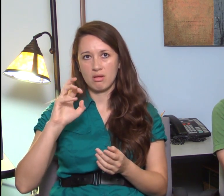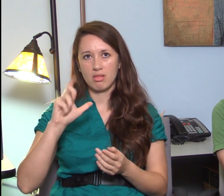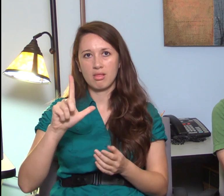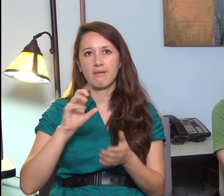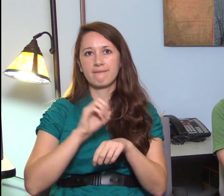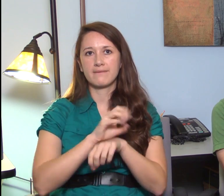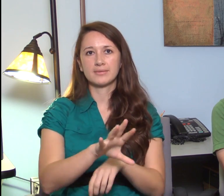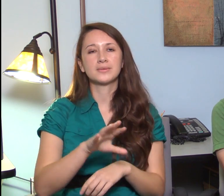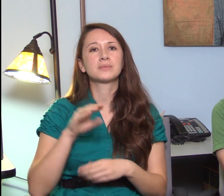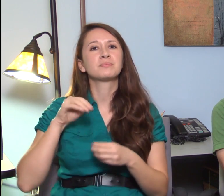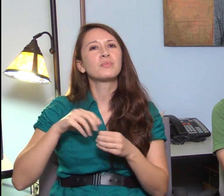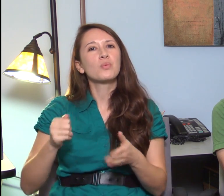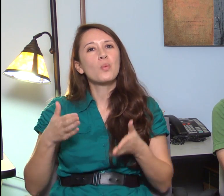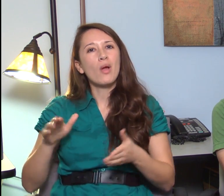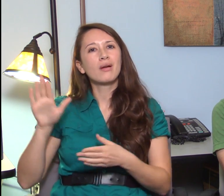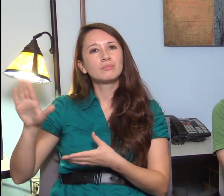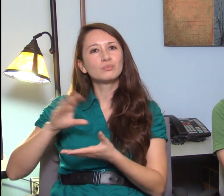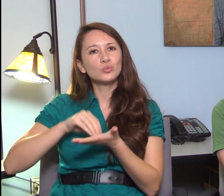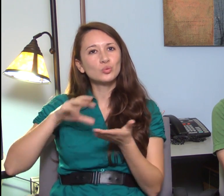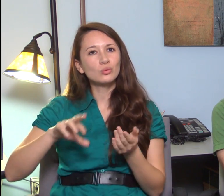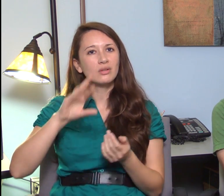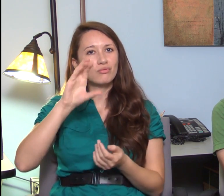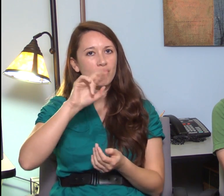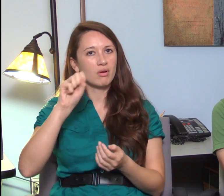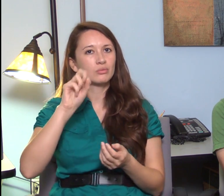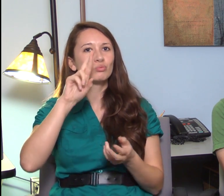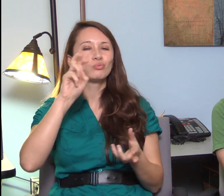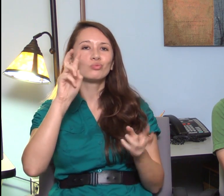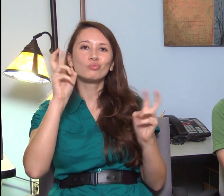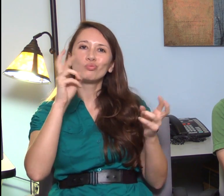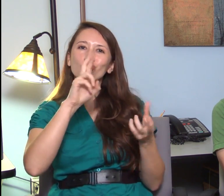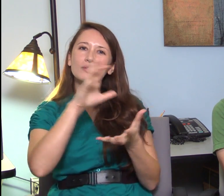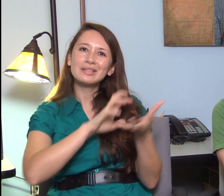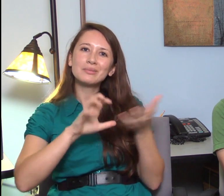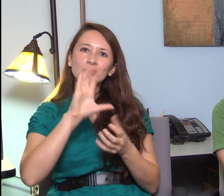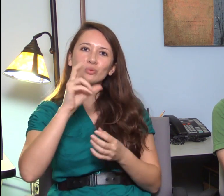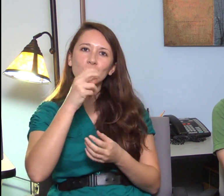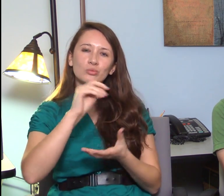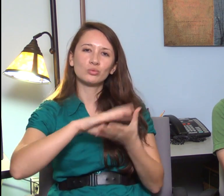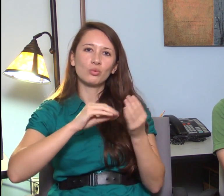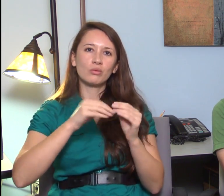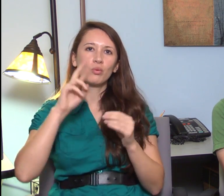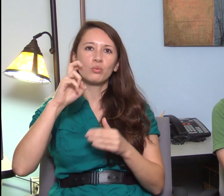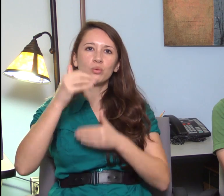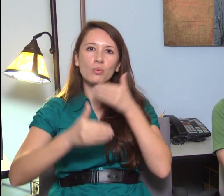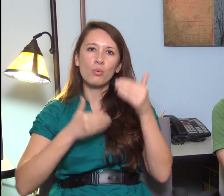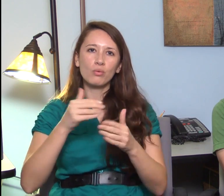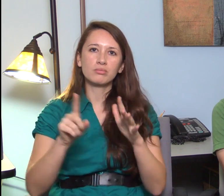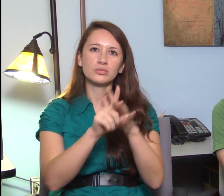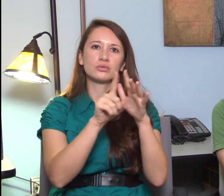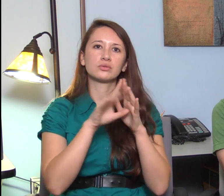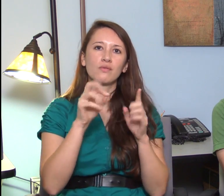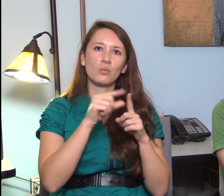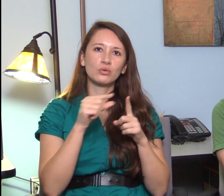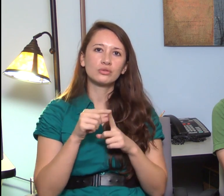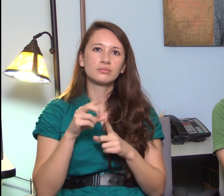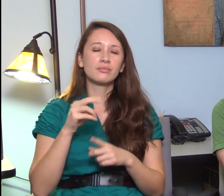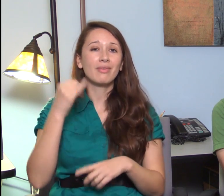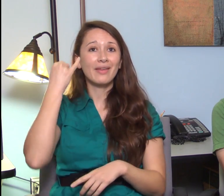effects. In a sense, Cross remixes Chopin's story, reordering the appearance of its